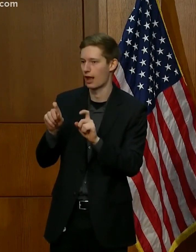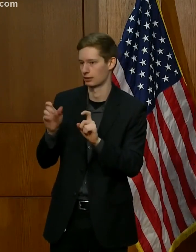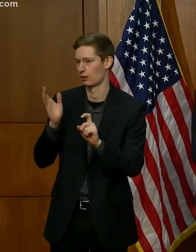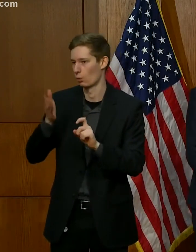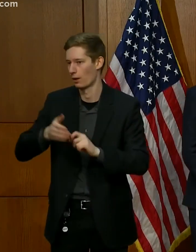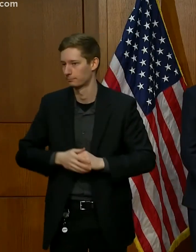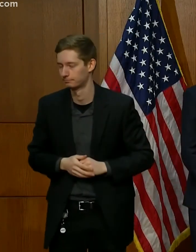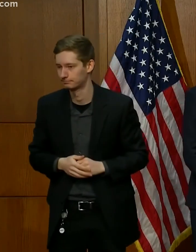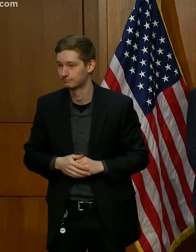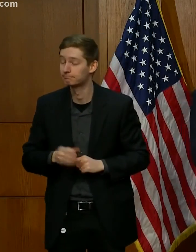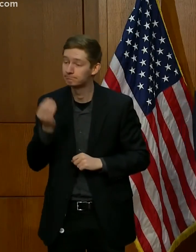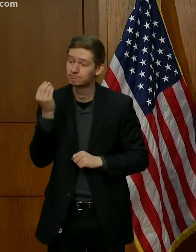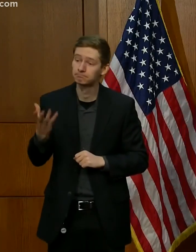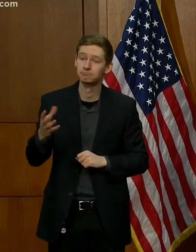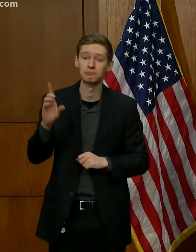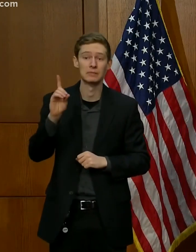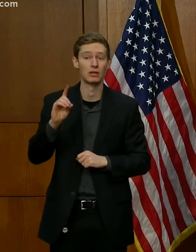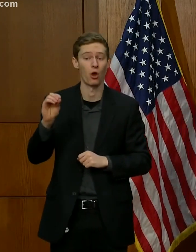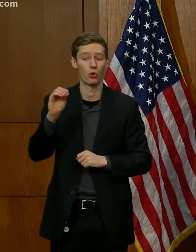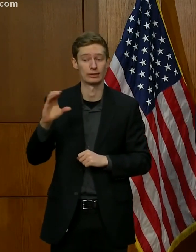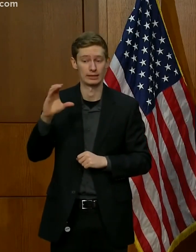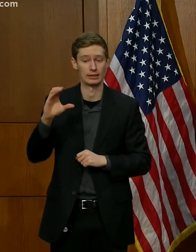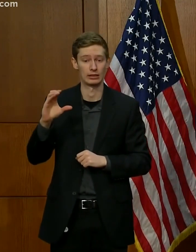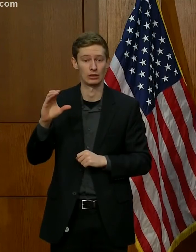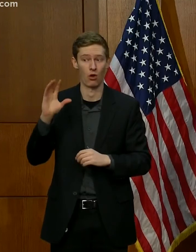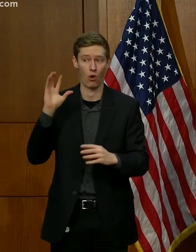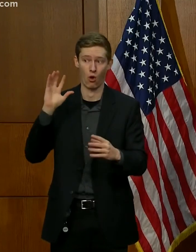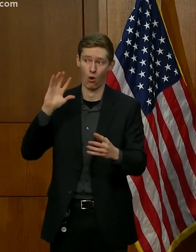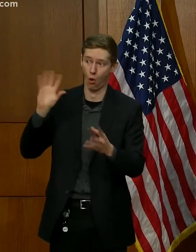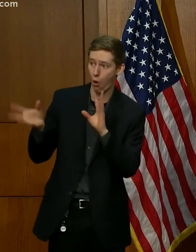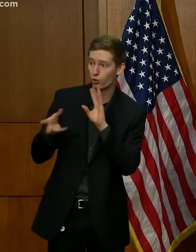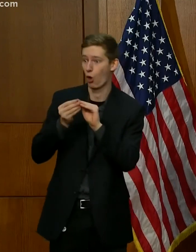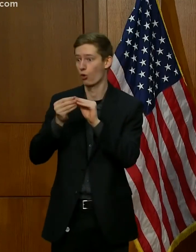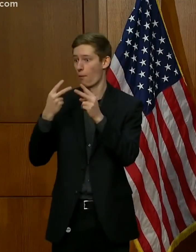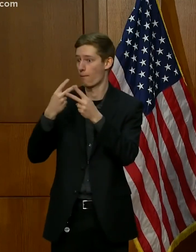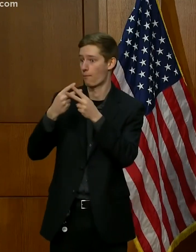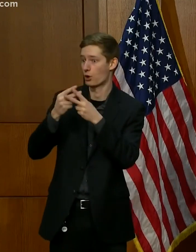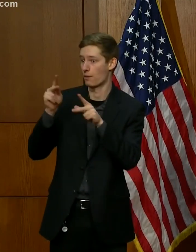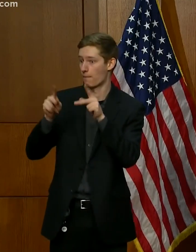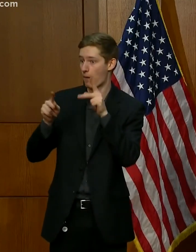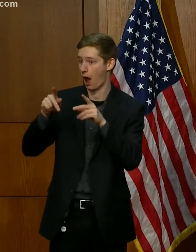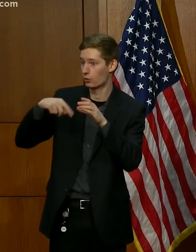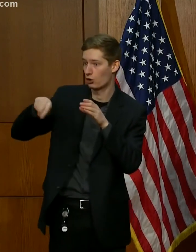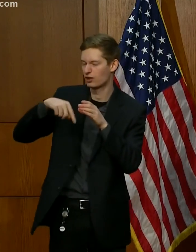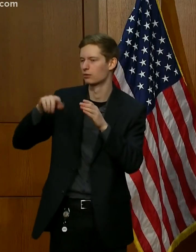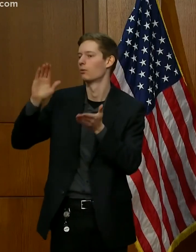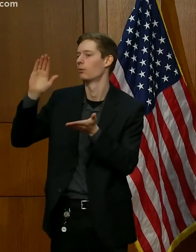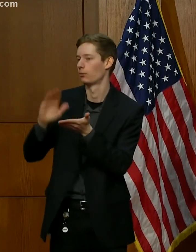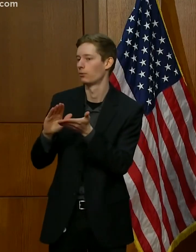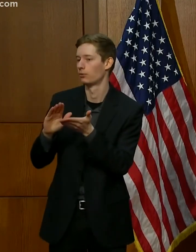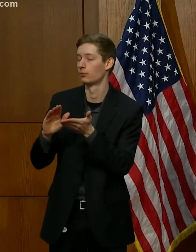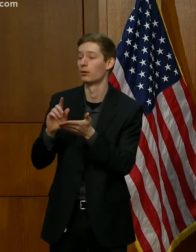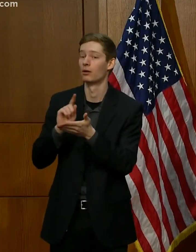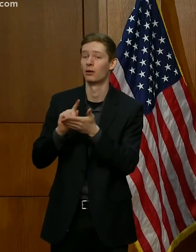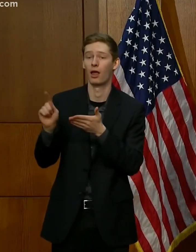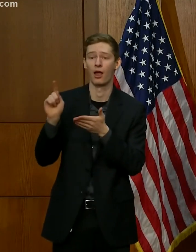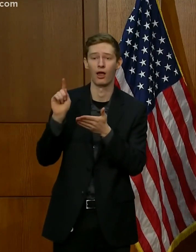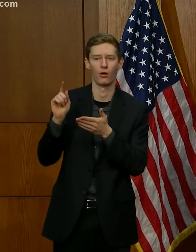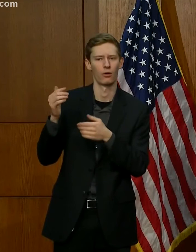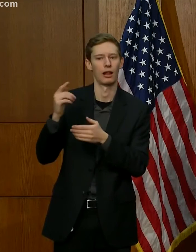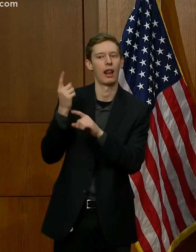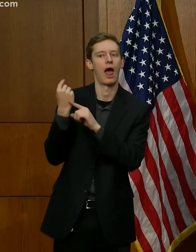say DOC now has reduced the prison population. I believe last March when this began, it was about 29,000,